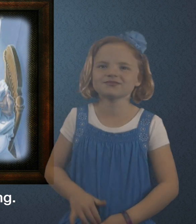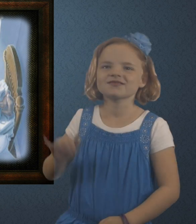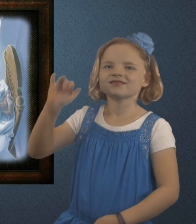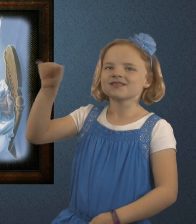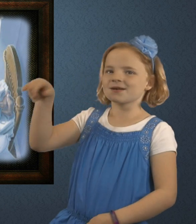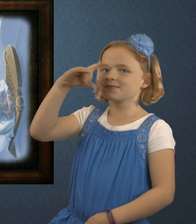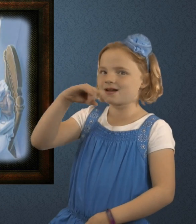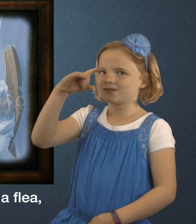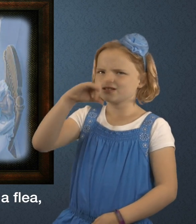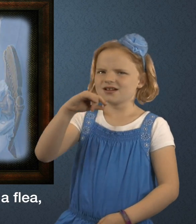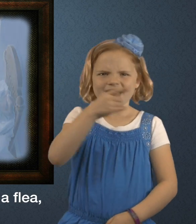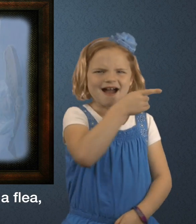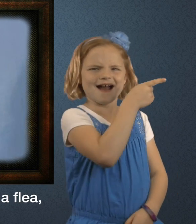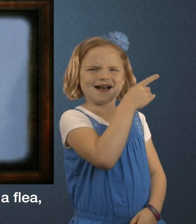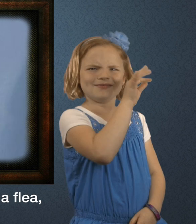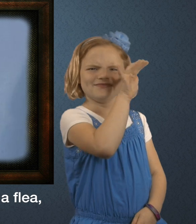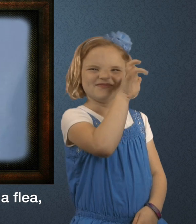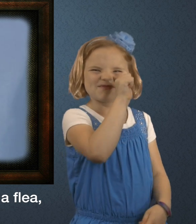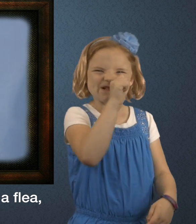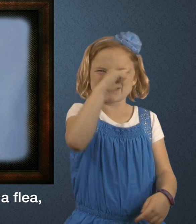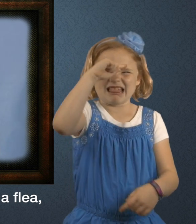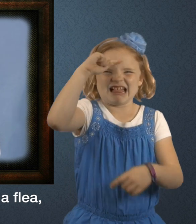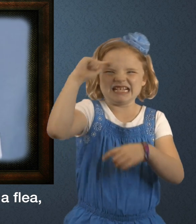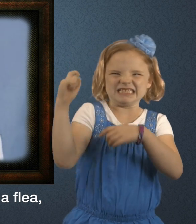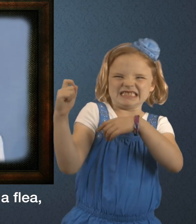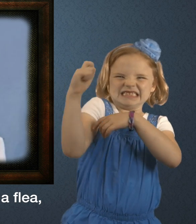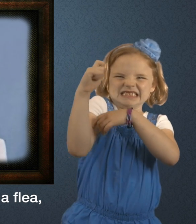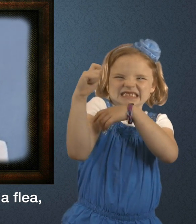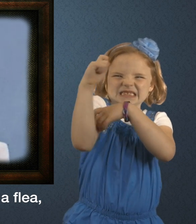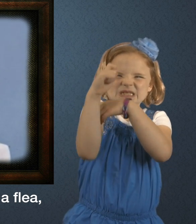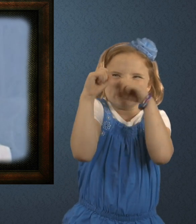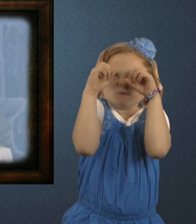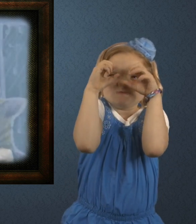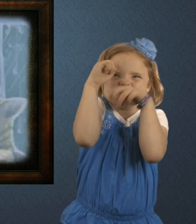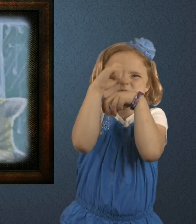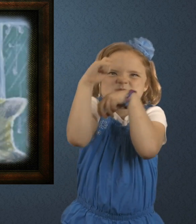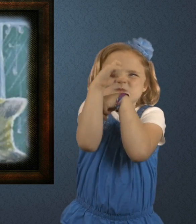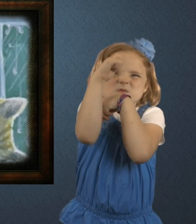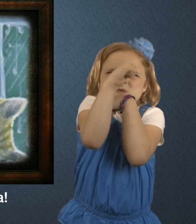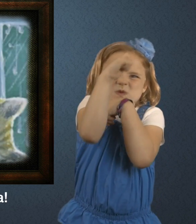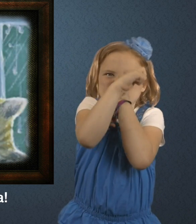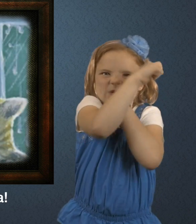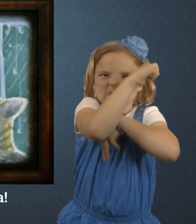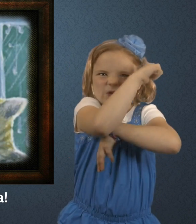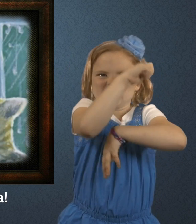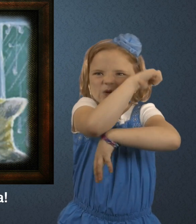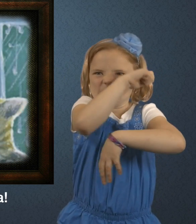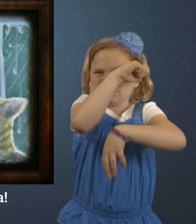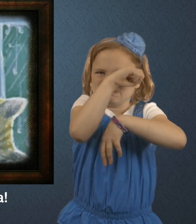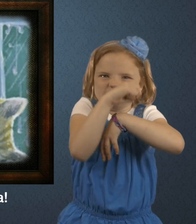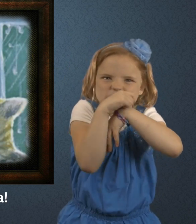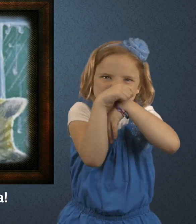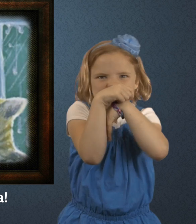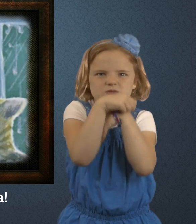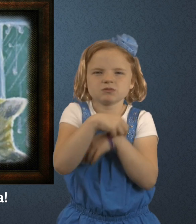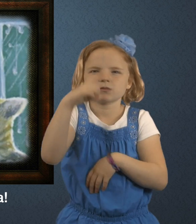And on that mouse, there is a flea. Can it be a wakeful flea,